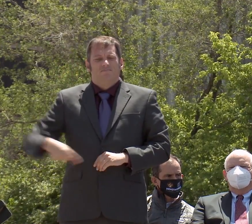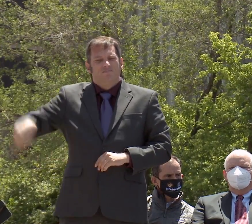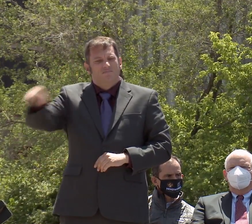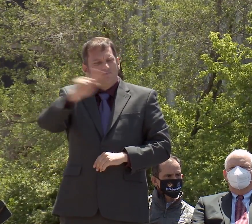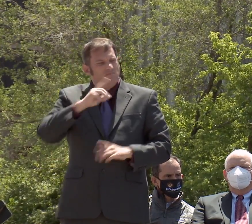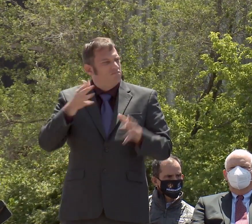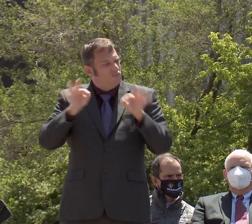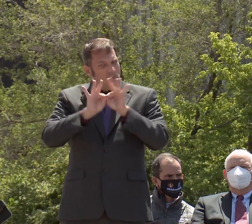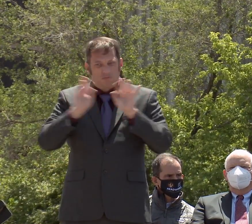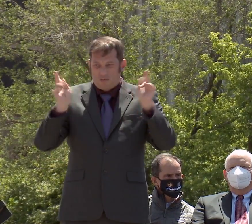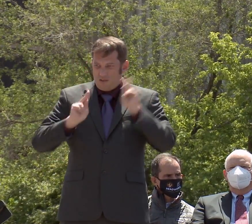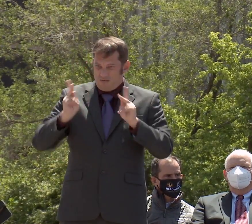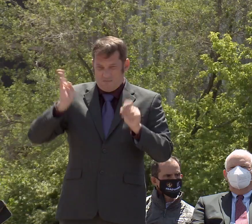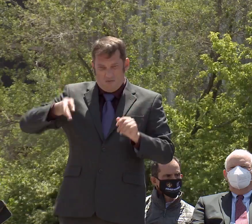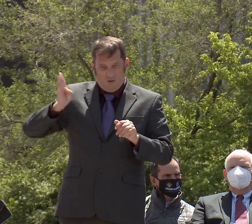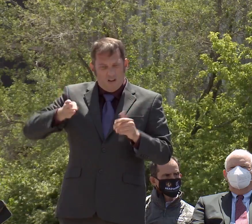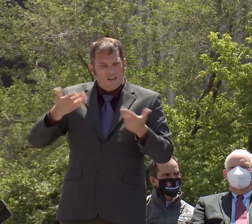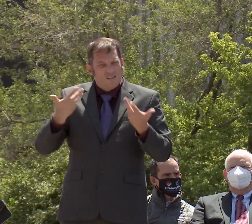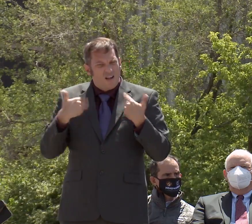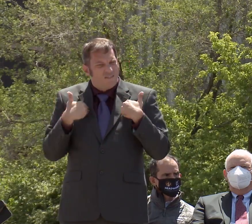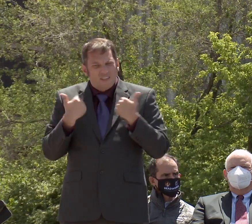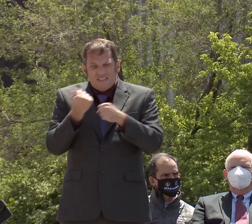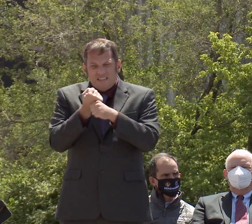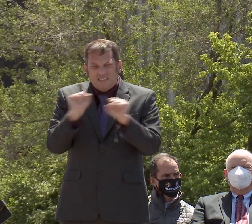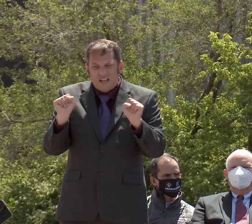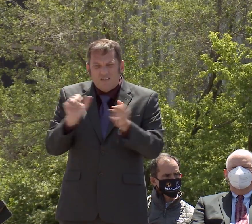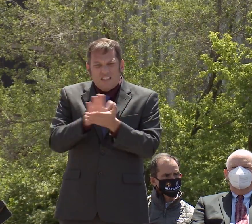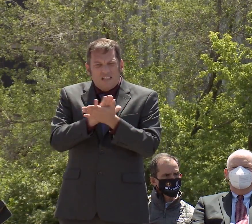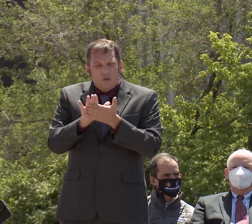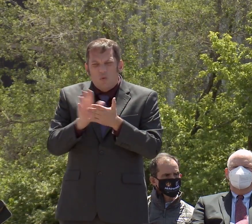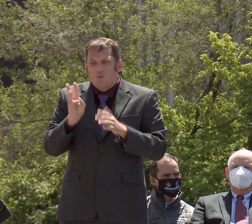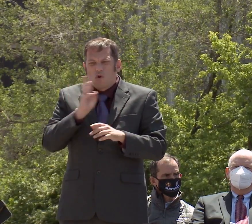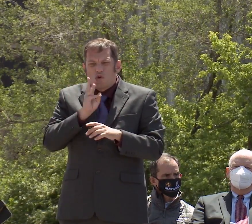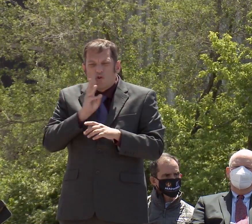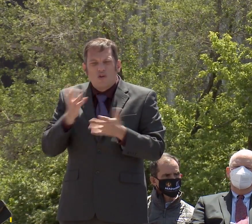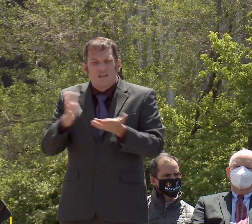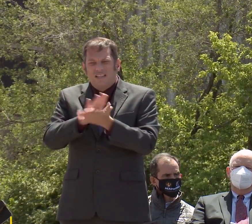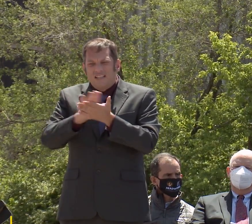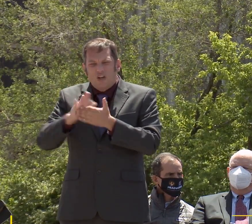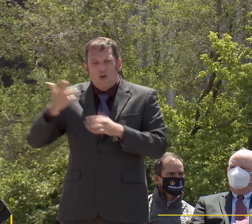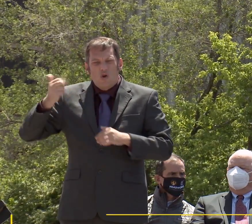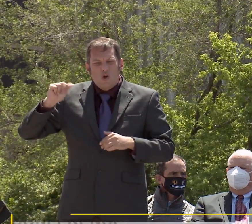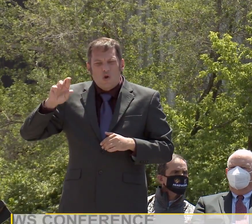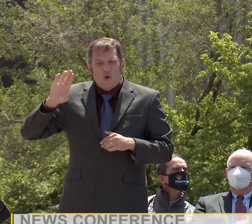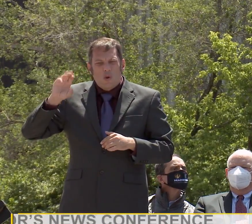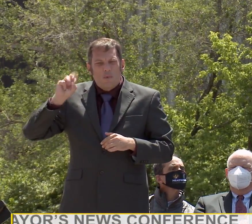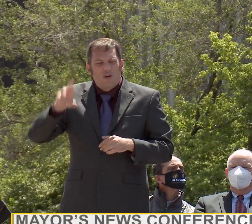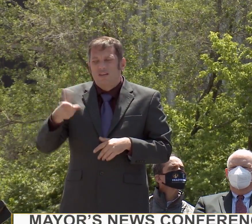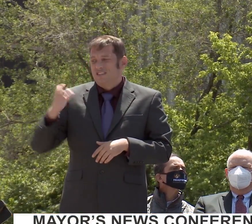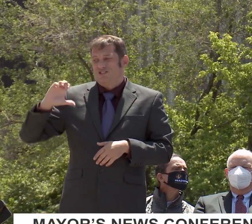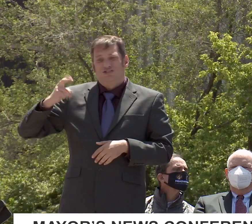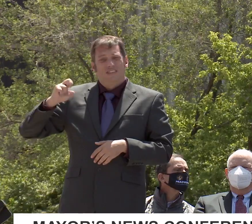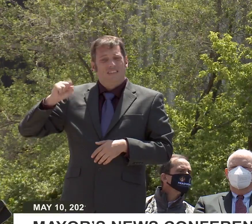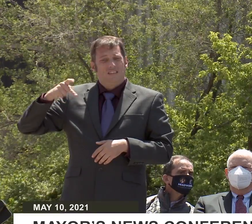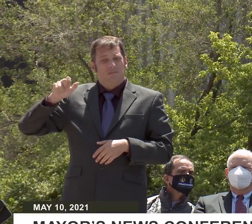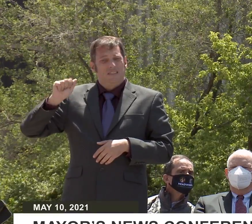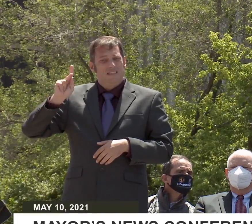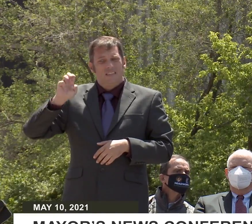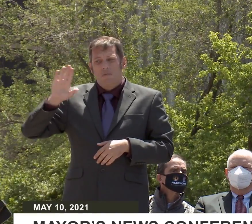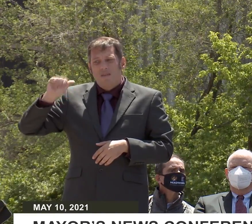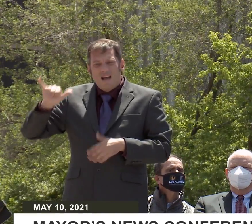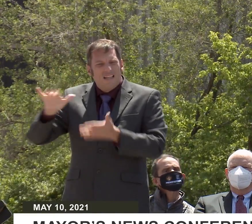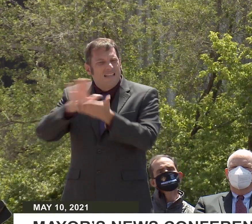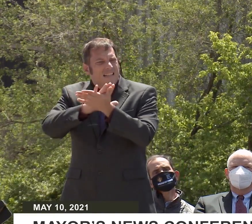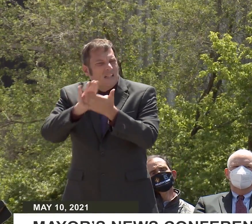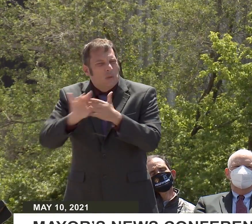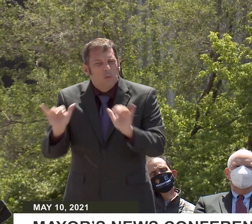cleaner Chesapeake Bay, and a better quality of life for everybody involved. And this does speak, as